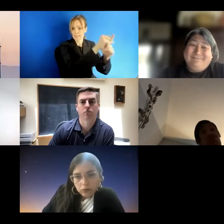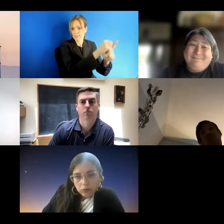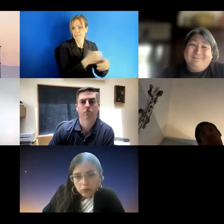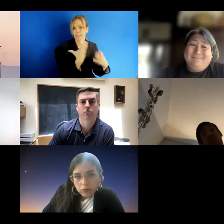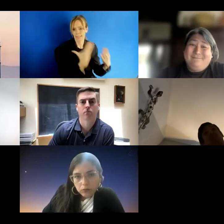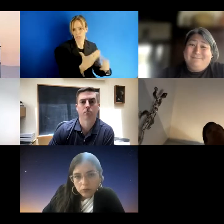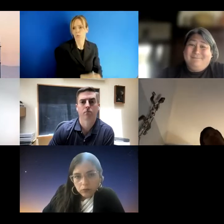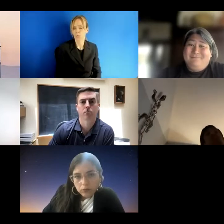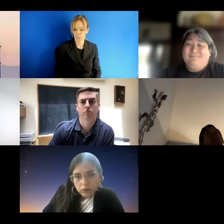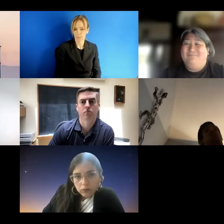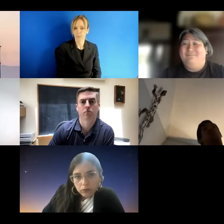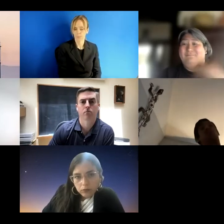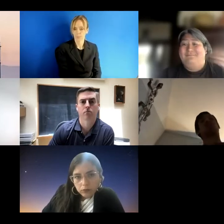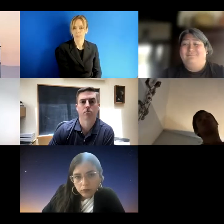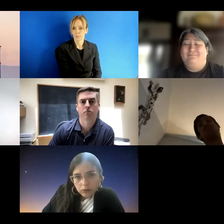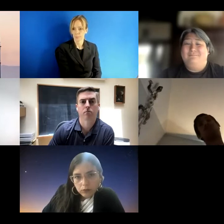Carlos.